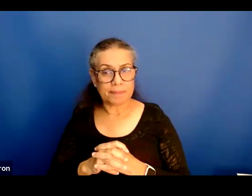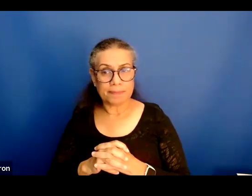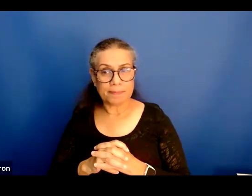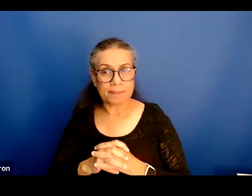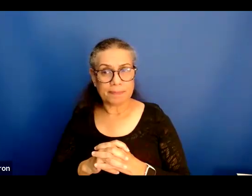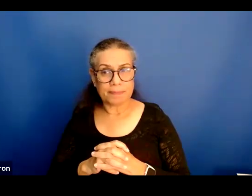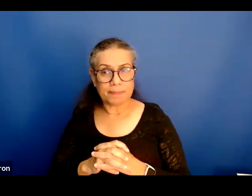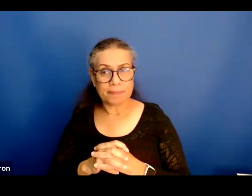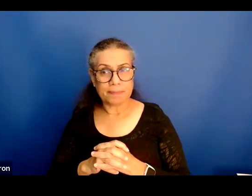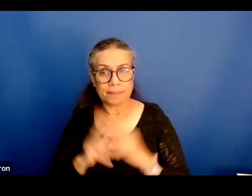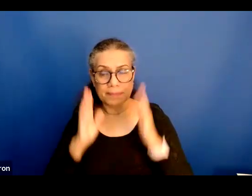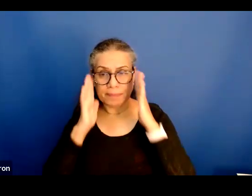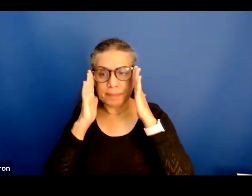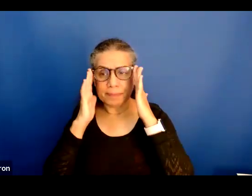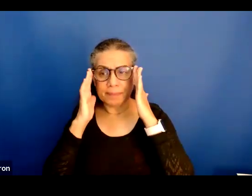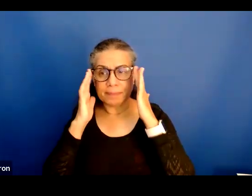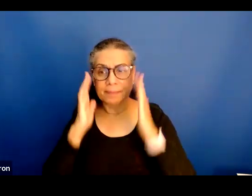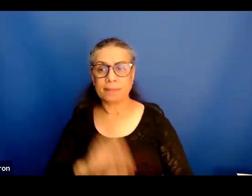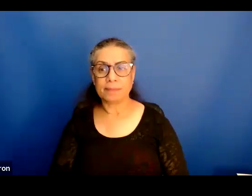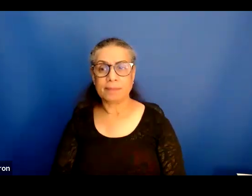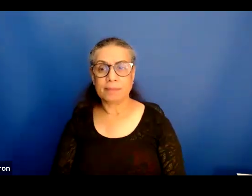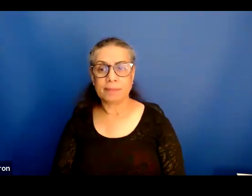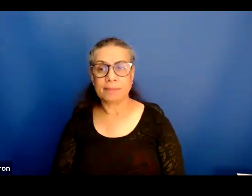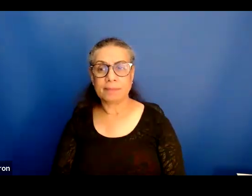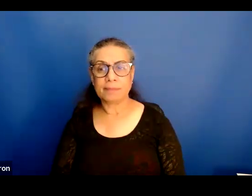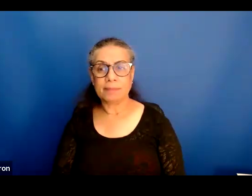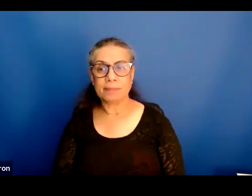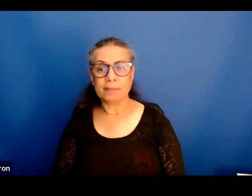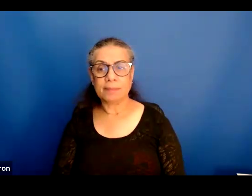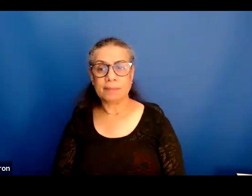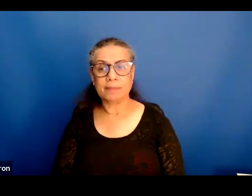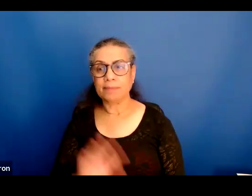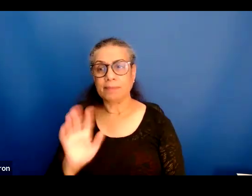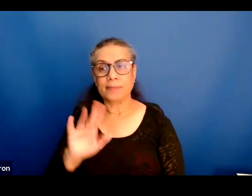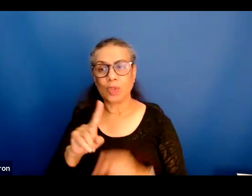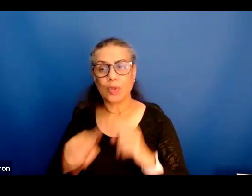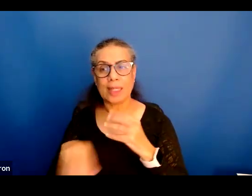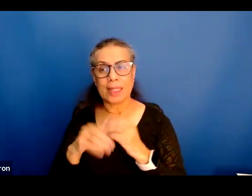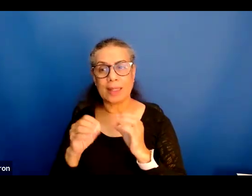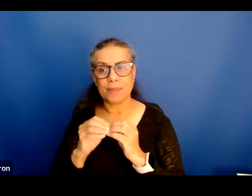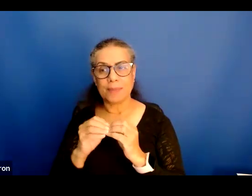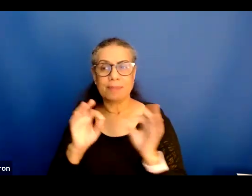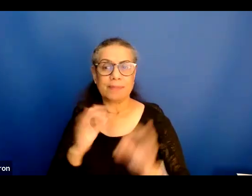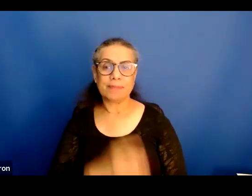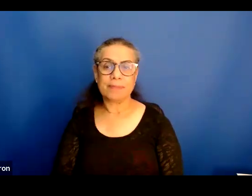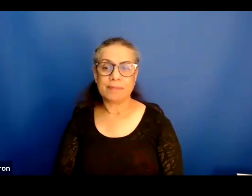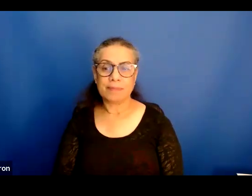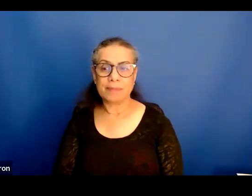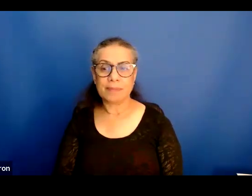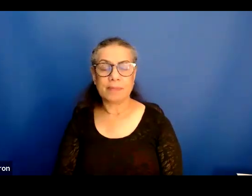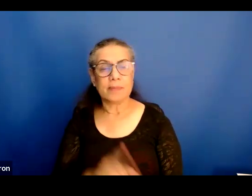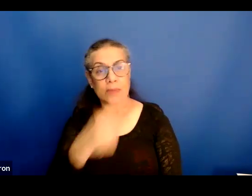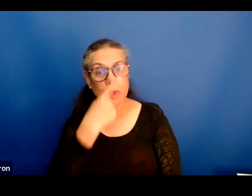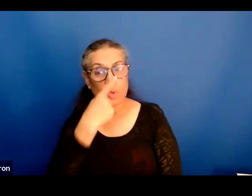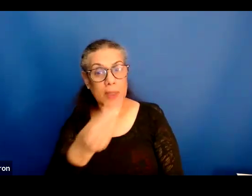Thank you. Can I take Patricia Thrash's 2 minutes? Sorry. No, no. Okay. Could we get a copy of that